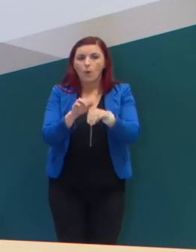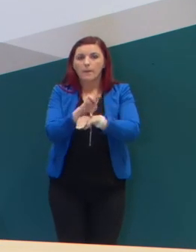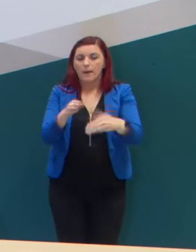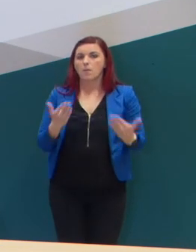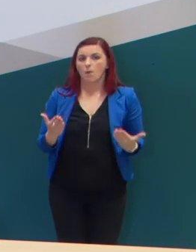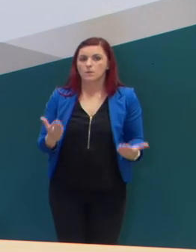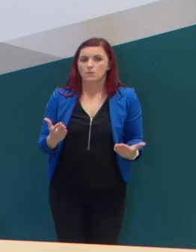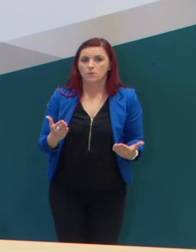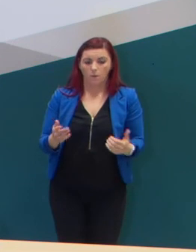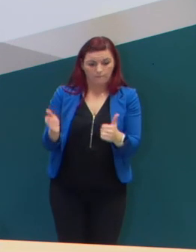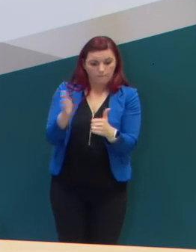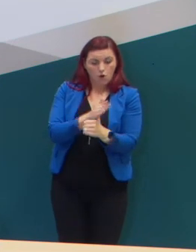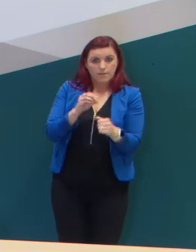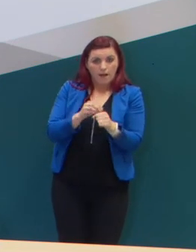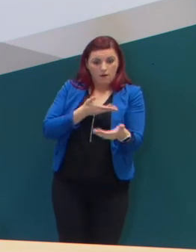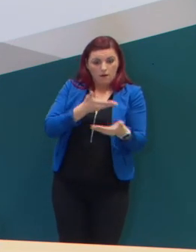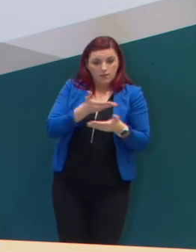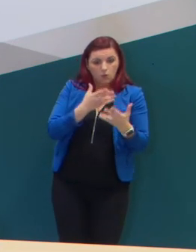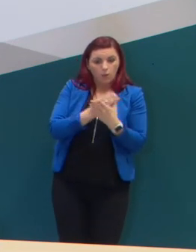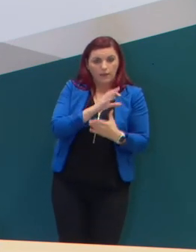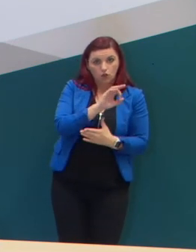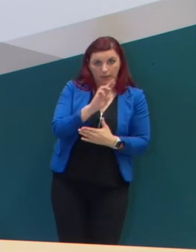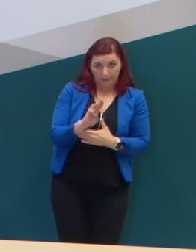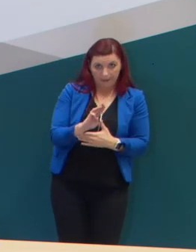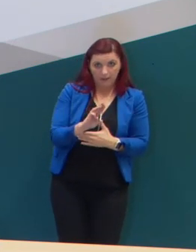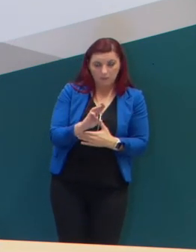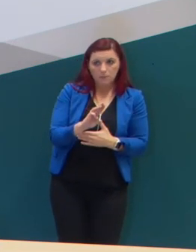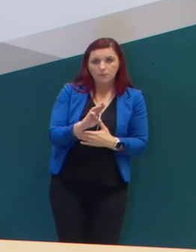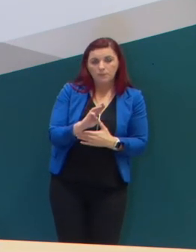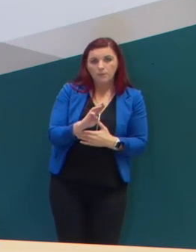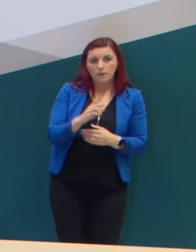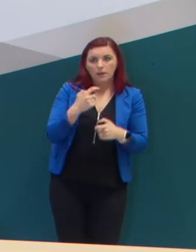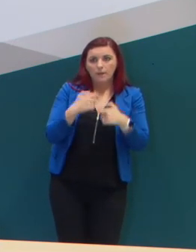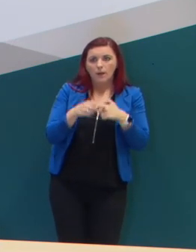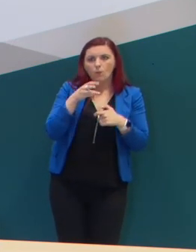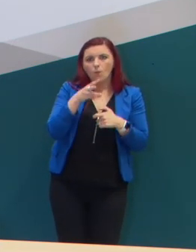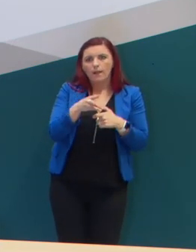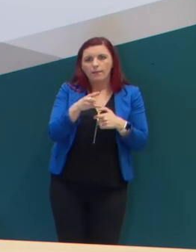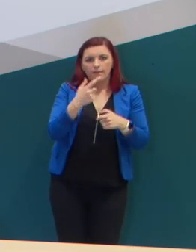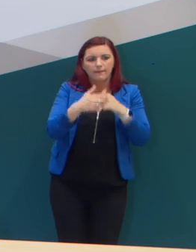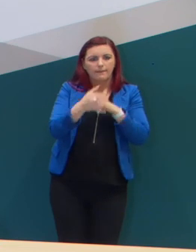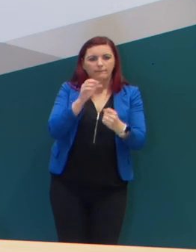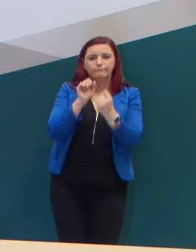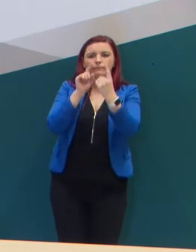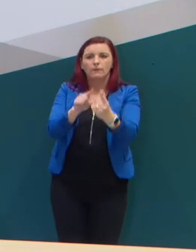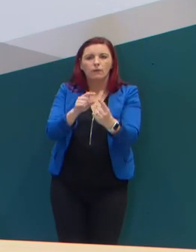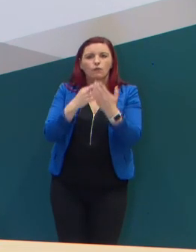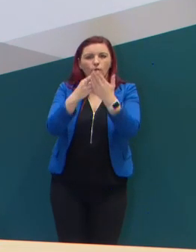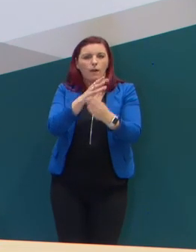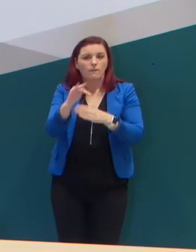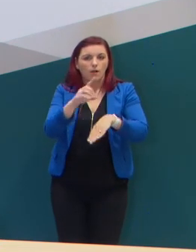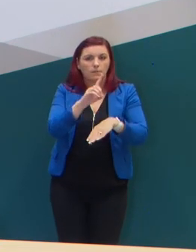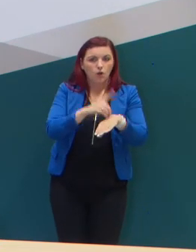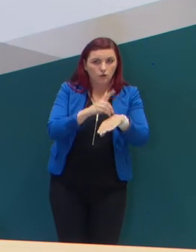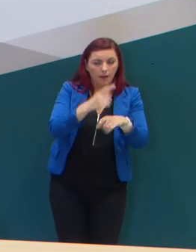an initial consultation with the GP, which brings you into the system. So there's an electronic referral at that point. Then that refers you to a sampling